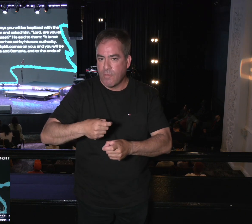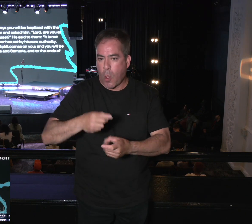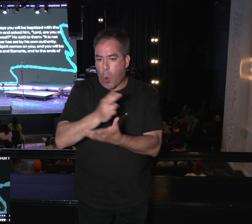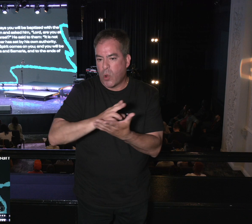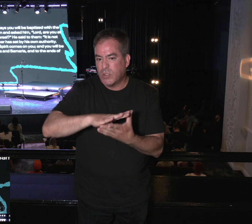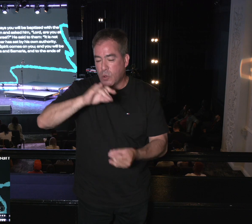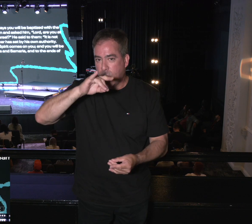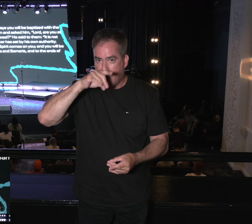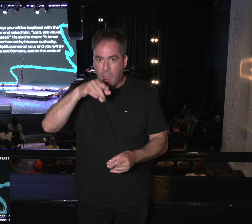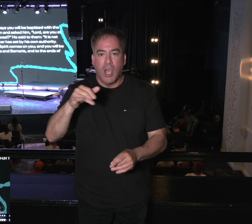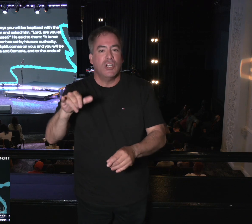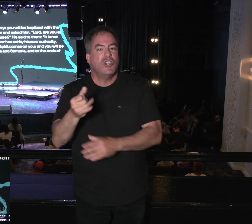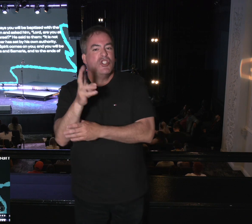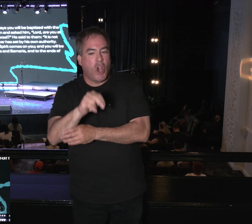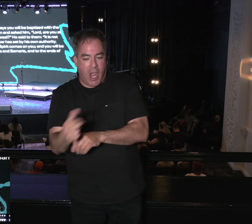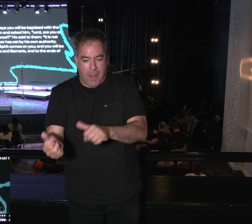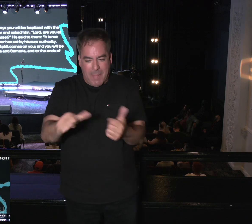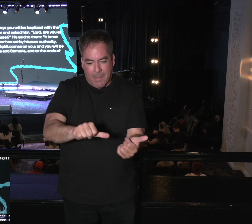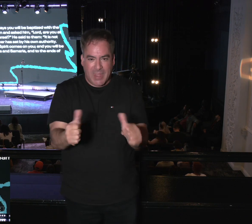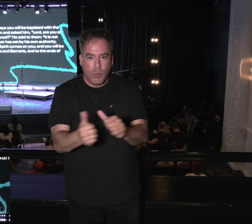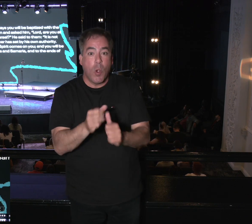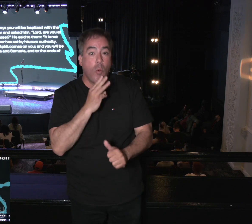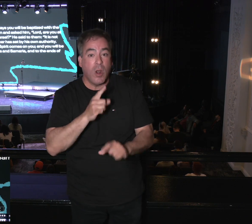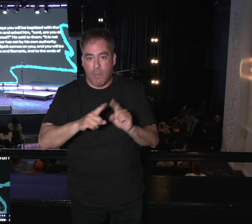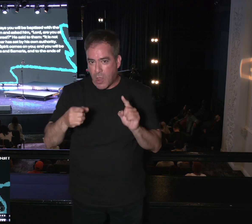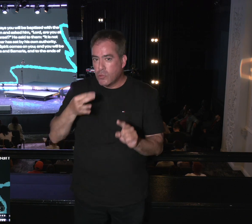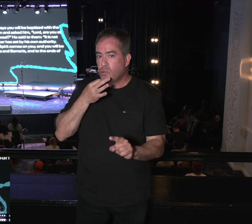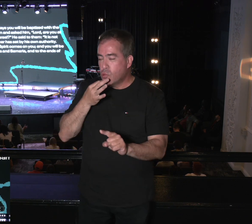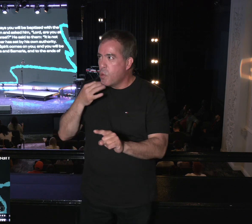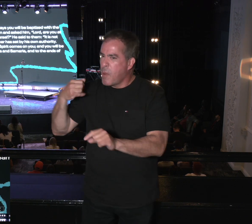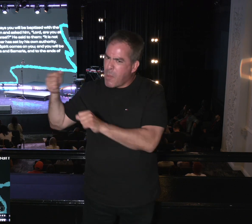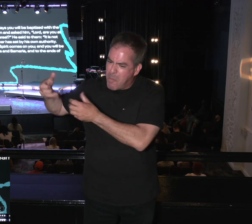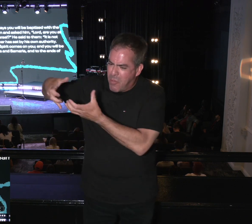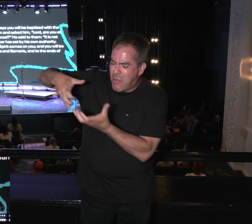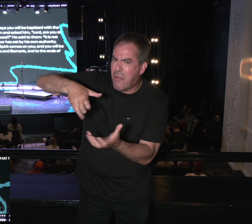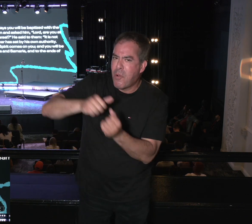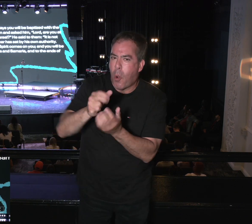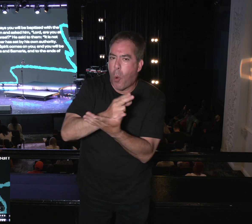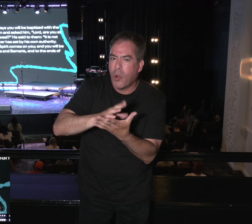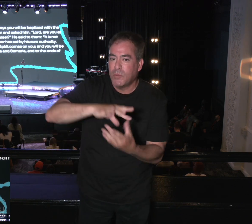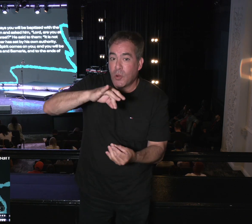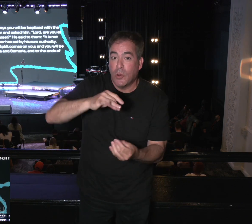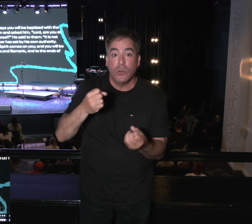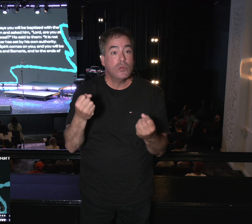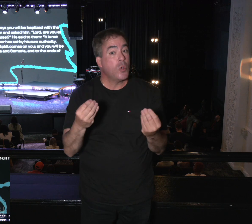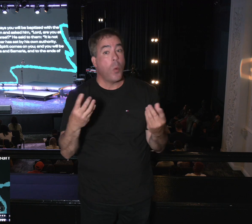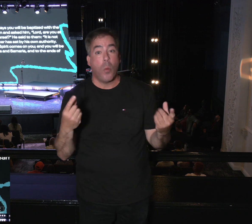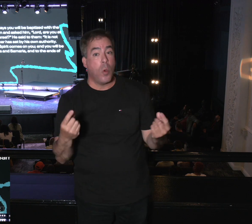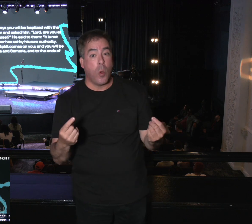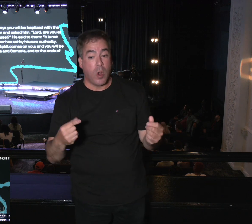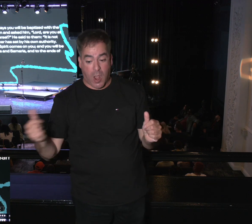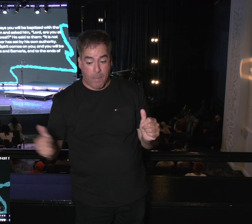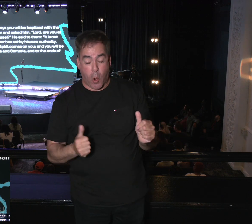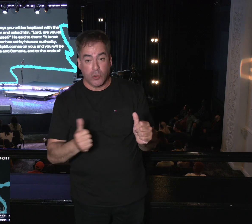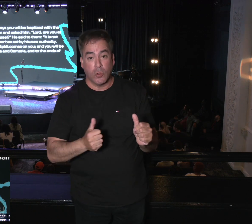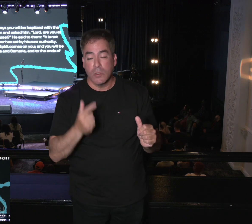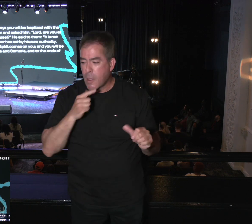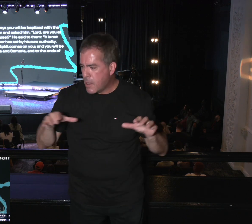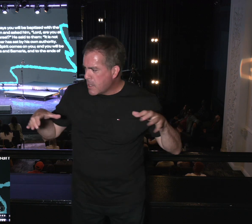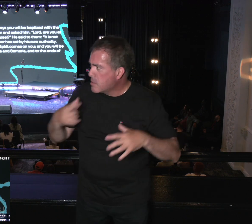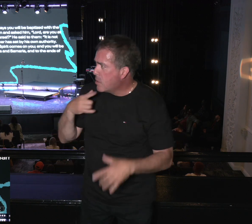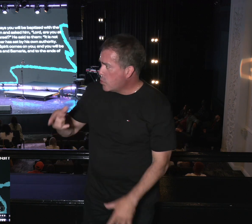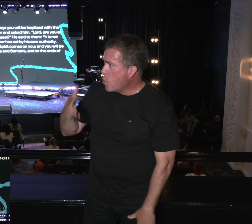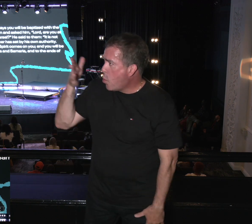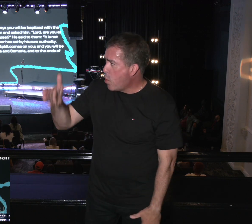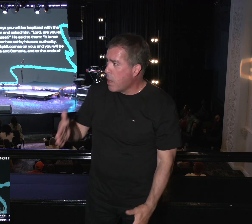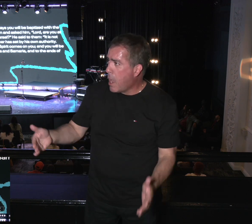few days you will be baptized with the Holy Spirit. Then they gathered around him and asked him, Lord, are you at this time